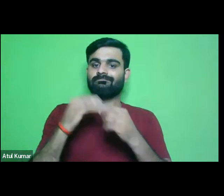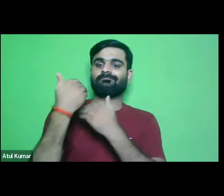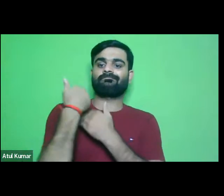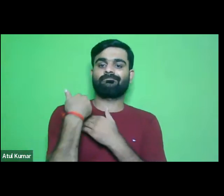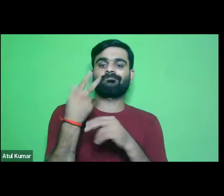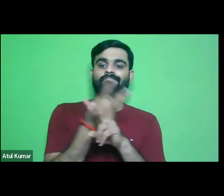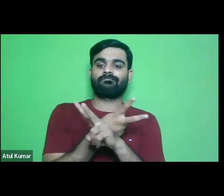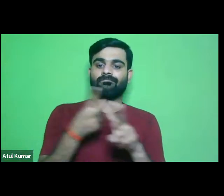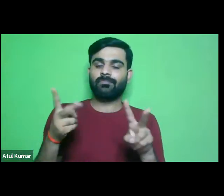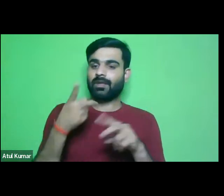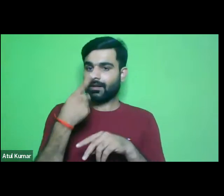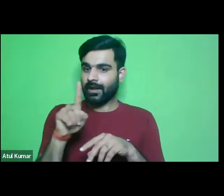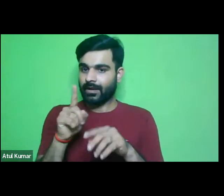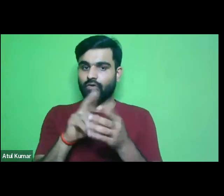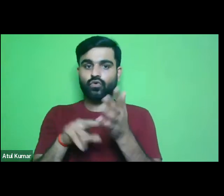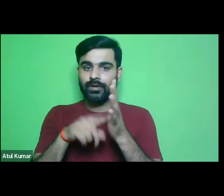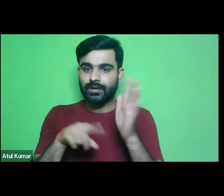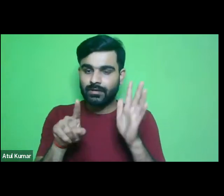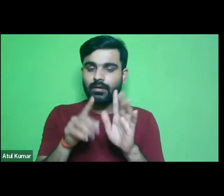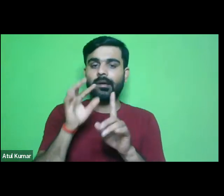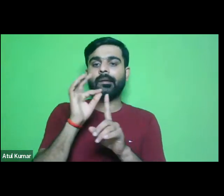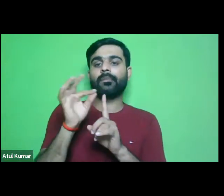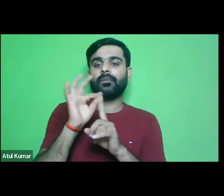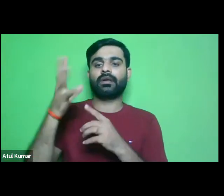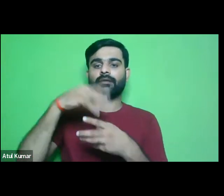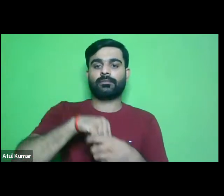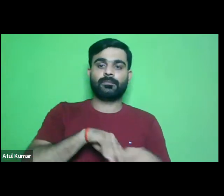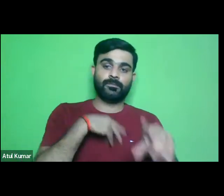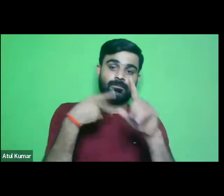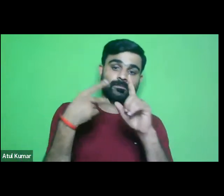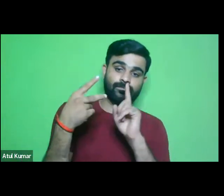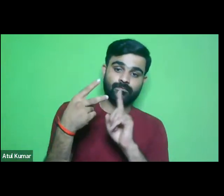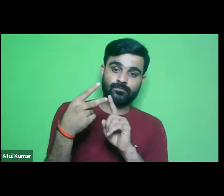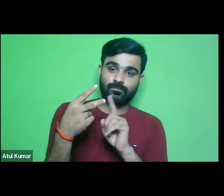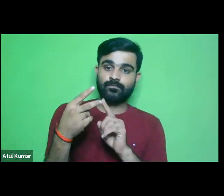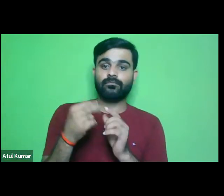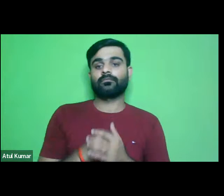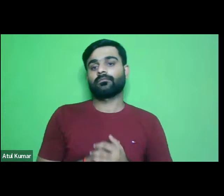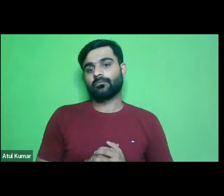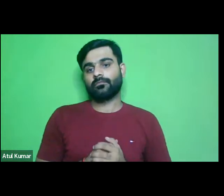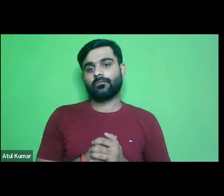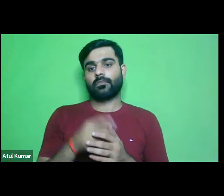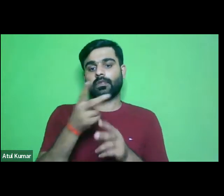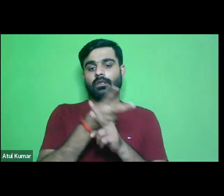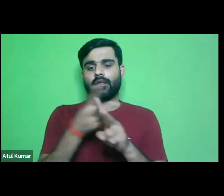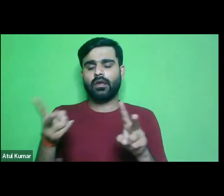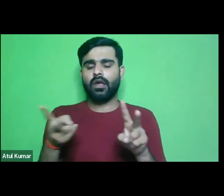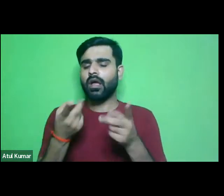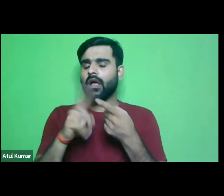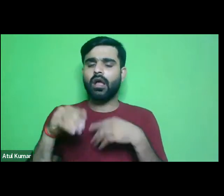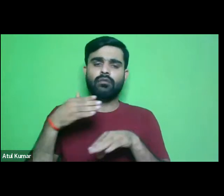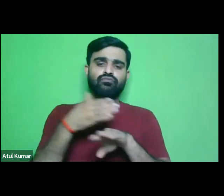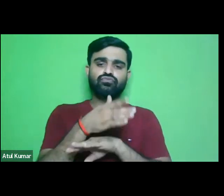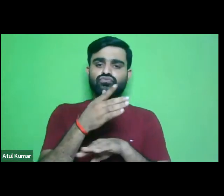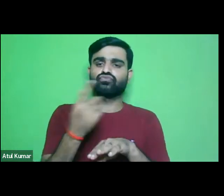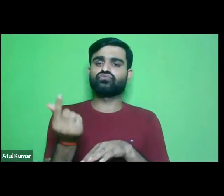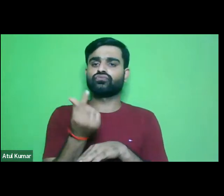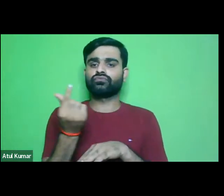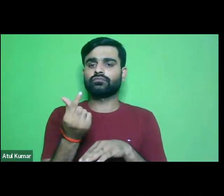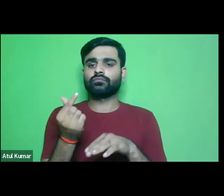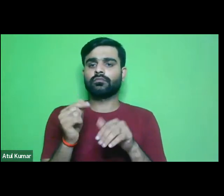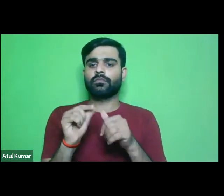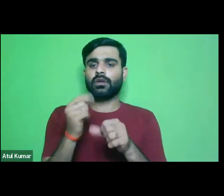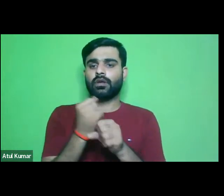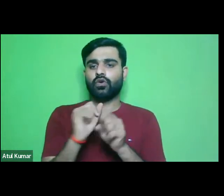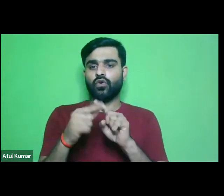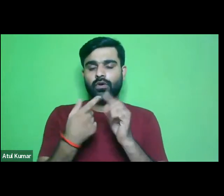within the right or the fundamental right to privacy? The second is what are the harms that emanate from the use of algorithms